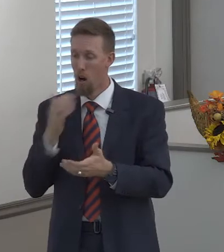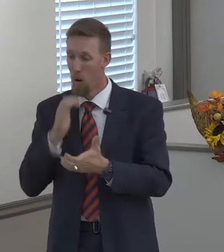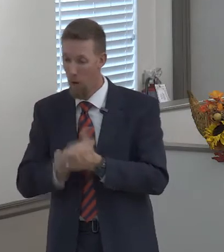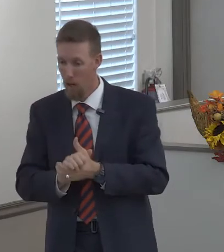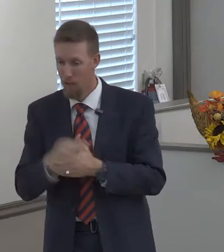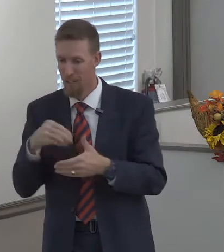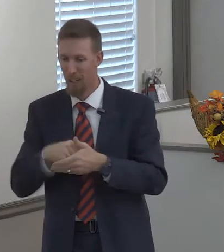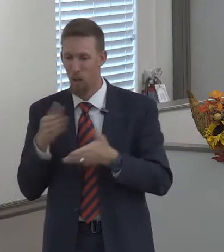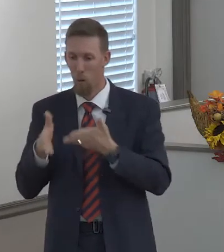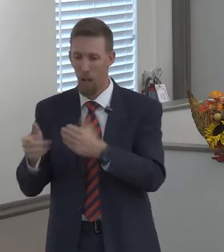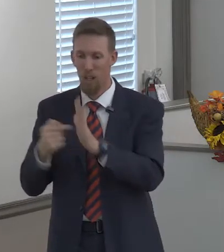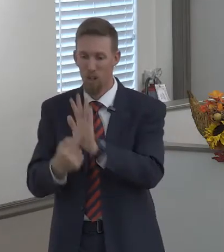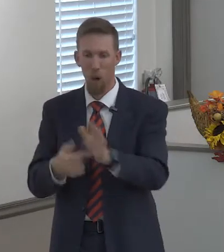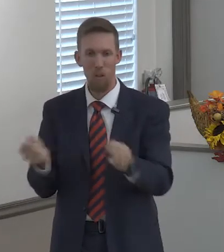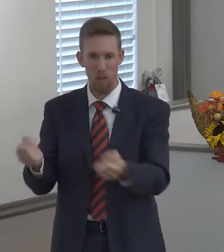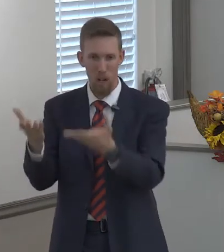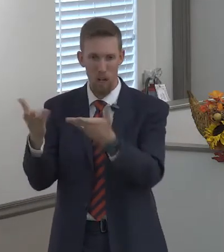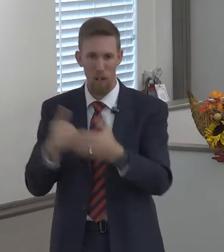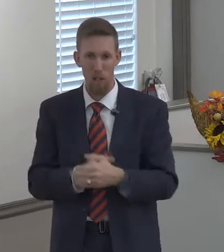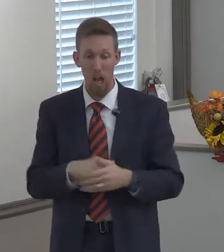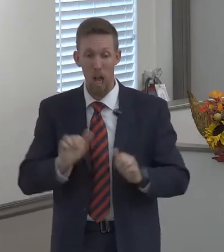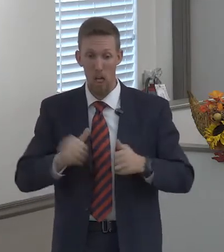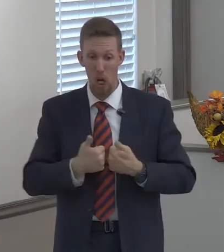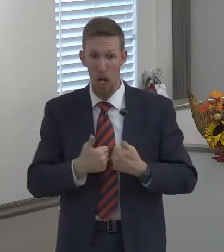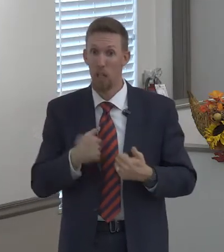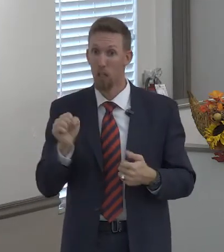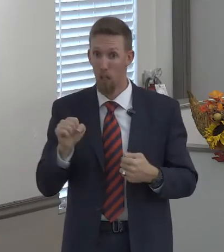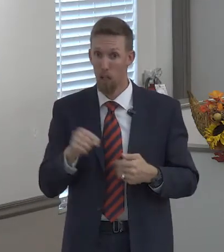sacrificial component to that, isn't there?